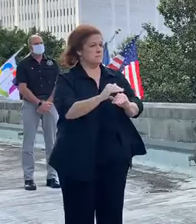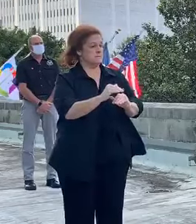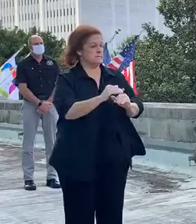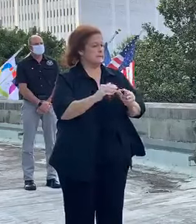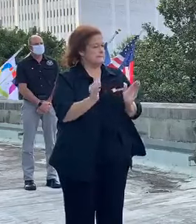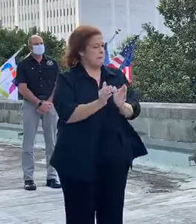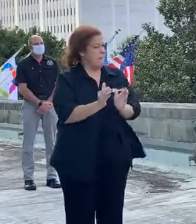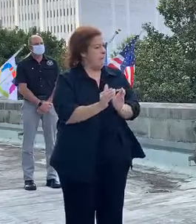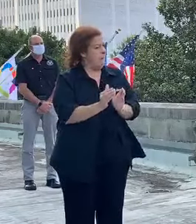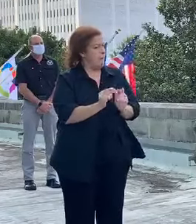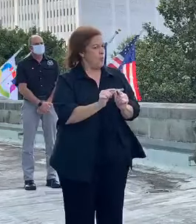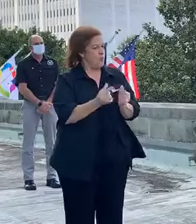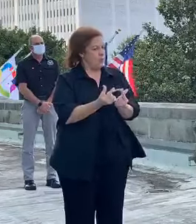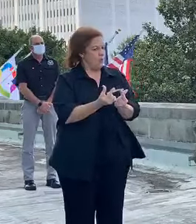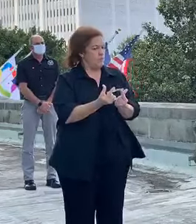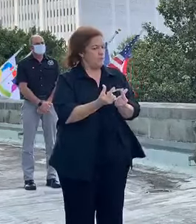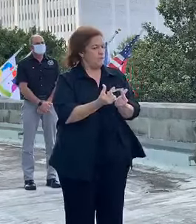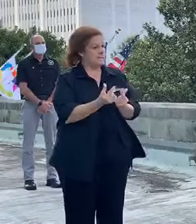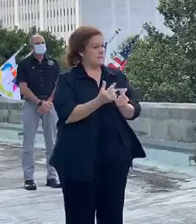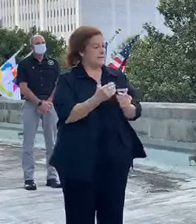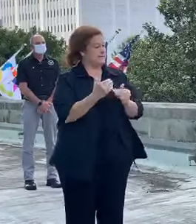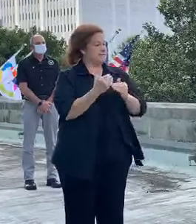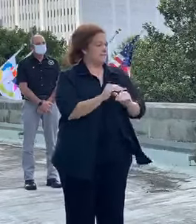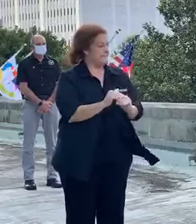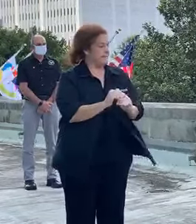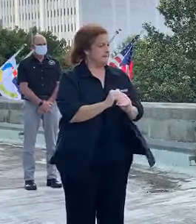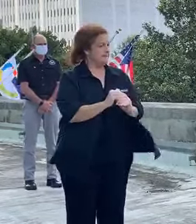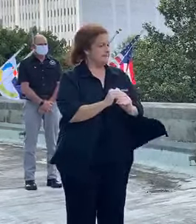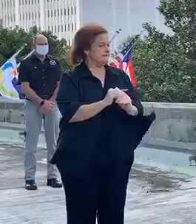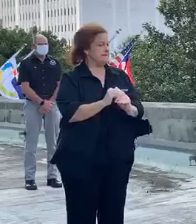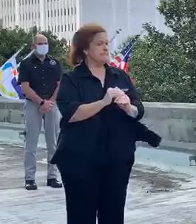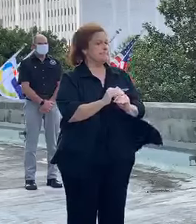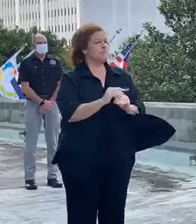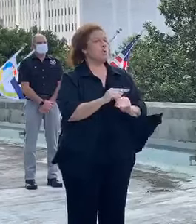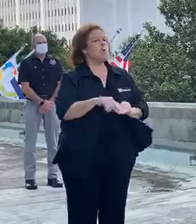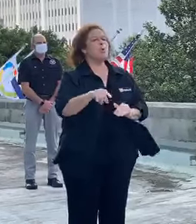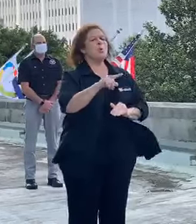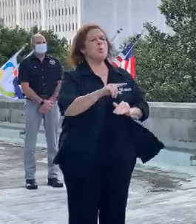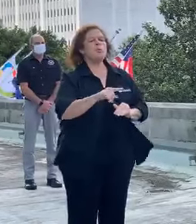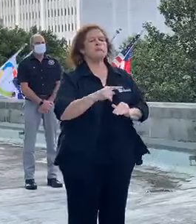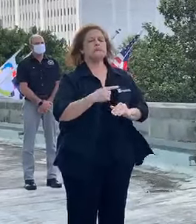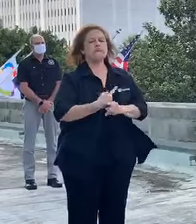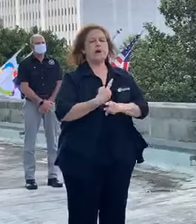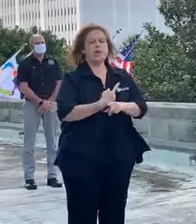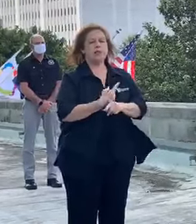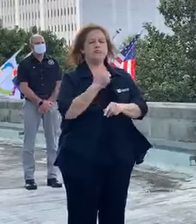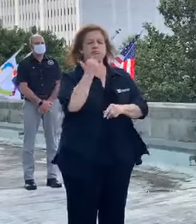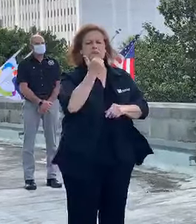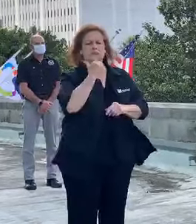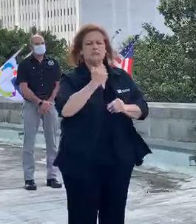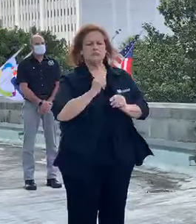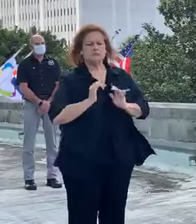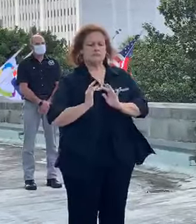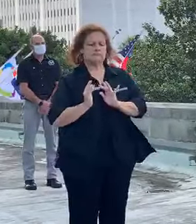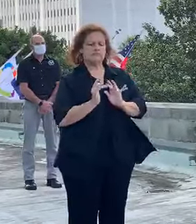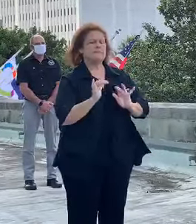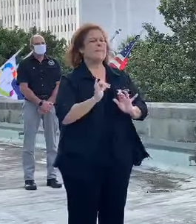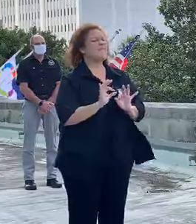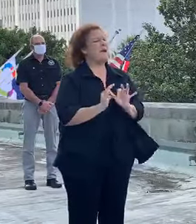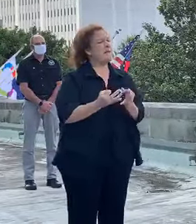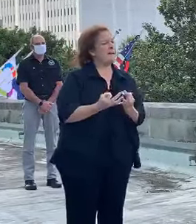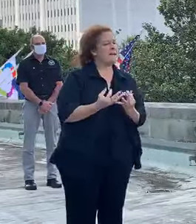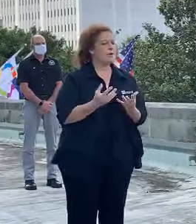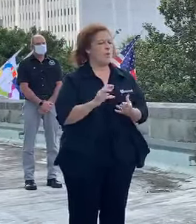household size. So you should limit the number of people you're regularly in contact with. So this is your family, or this